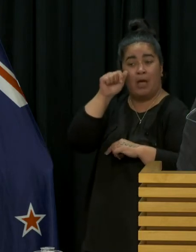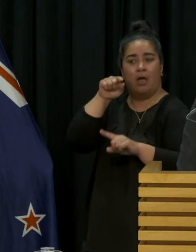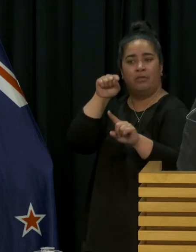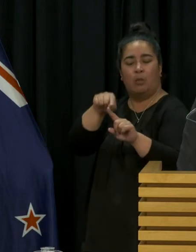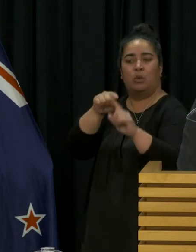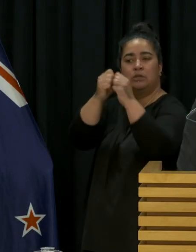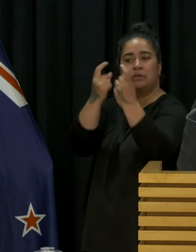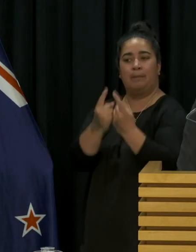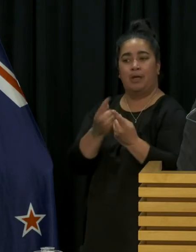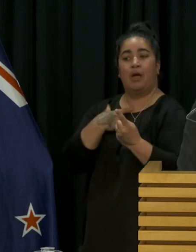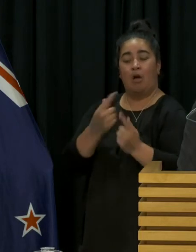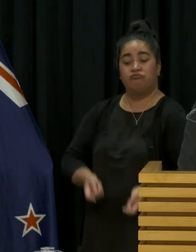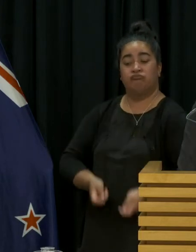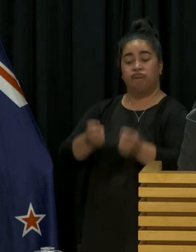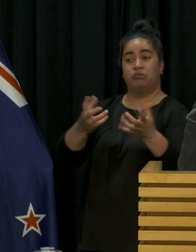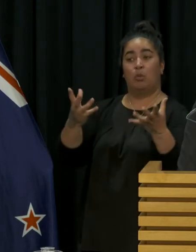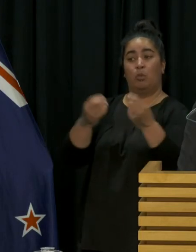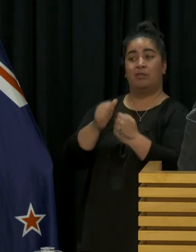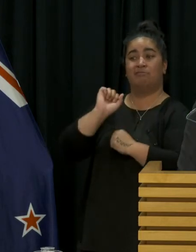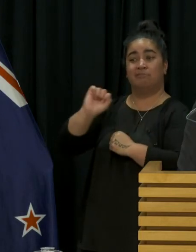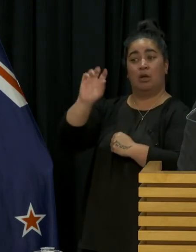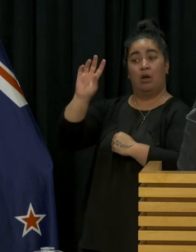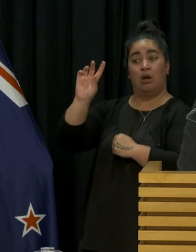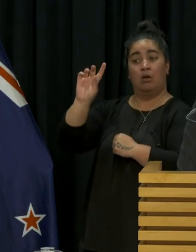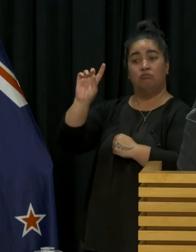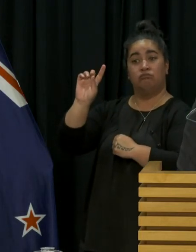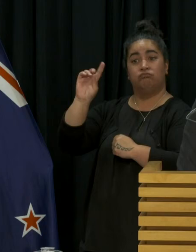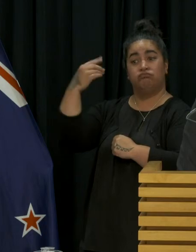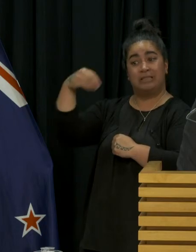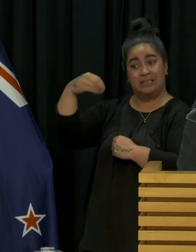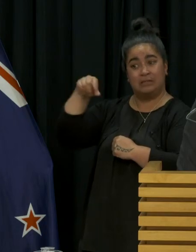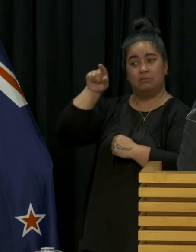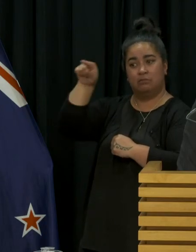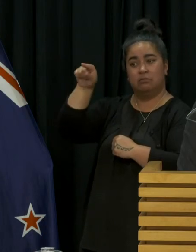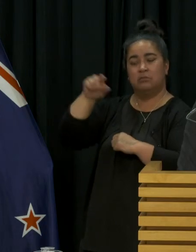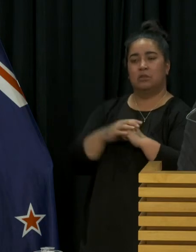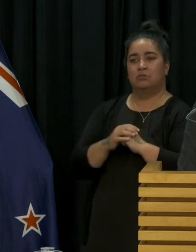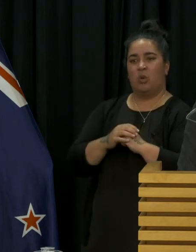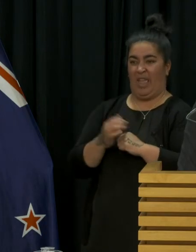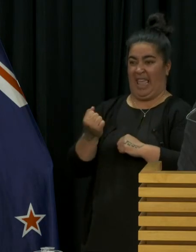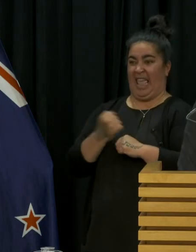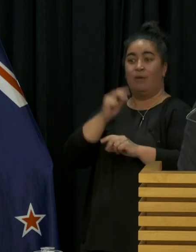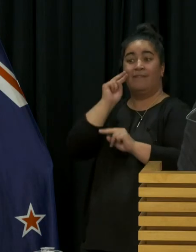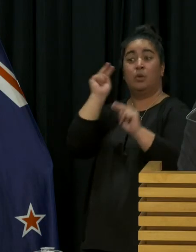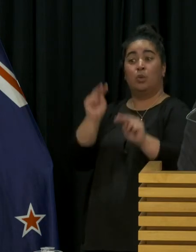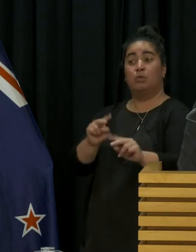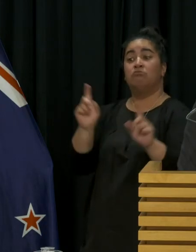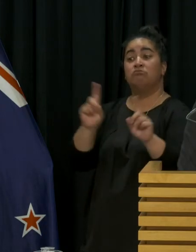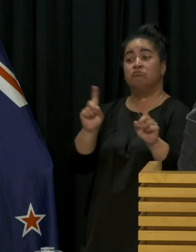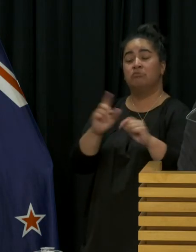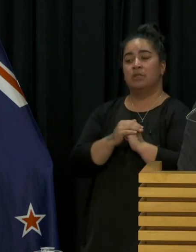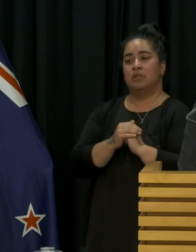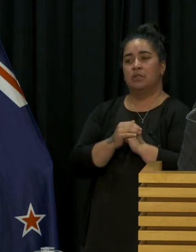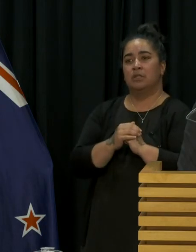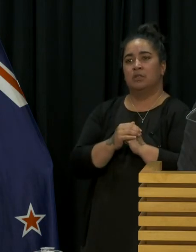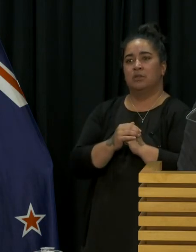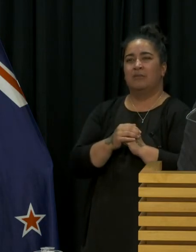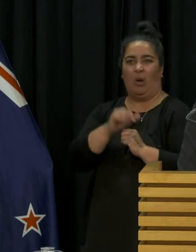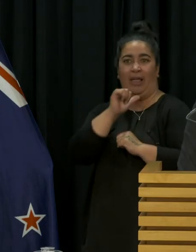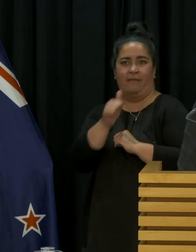I raised with the President very directly. In our view, of course, that was, in terms of